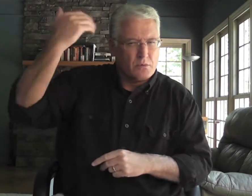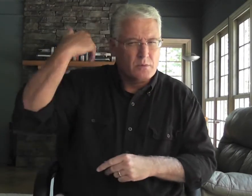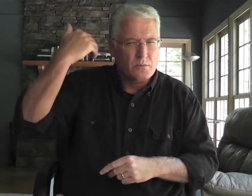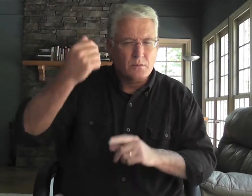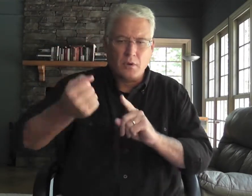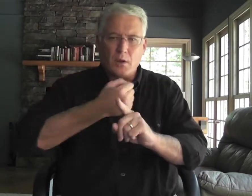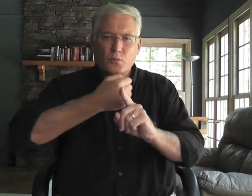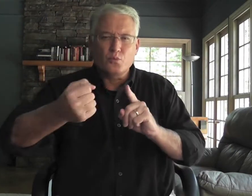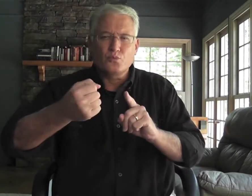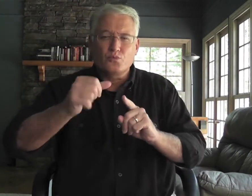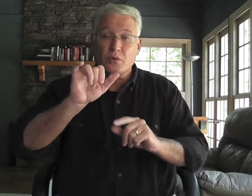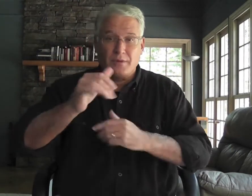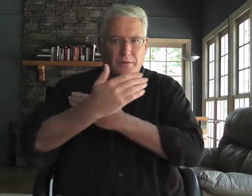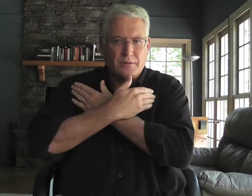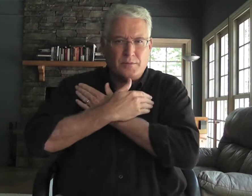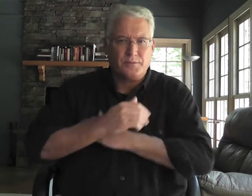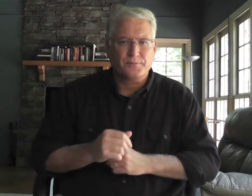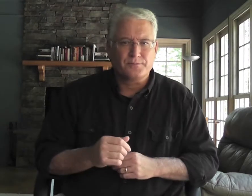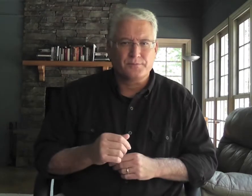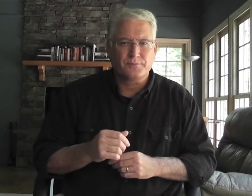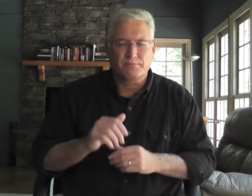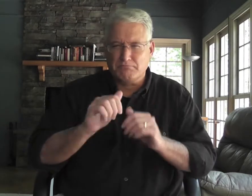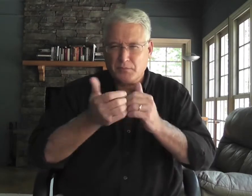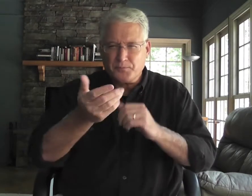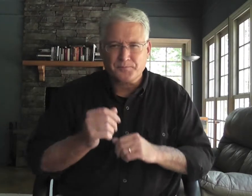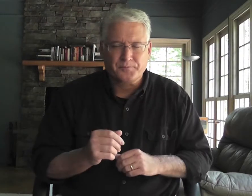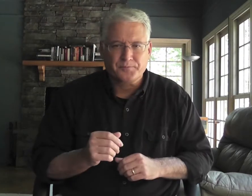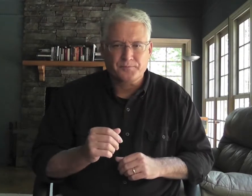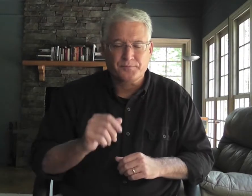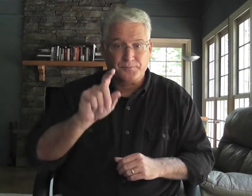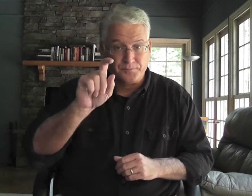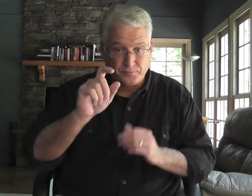How did the Pharisees a long time ago abuse the Sabbath?